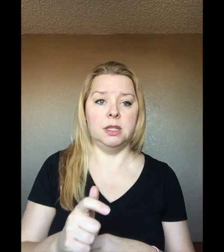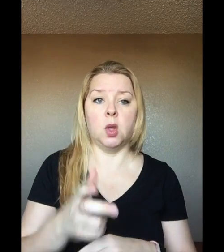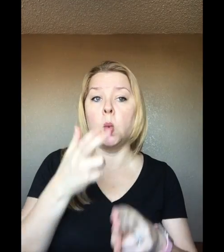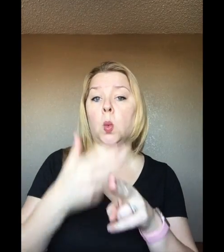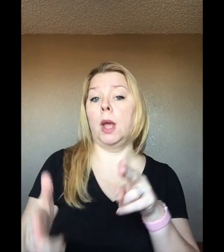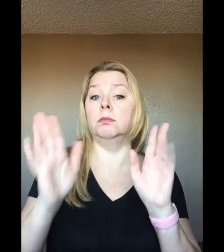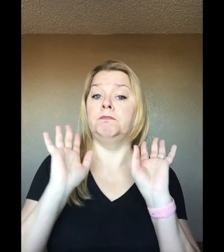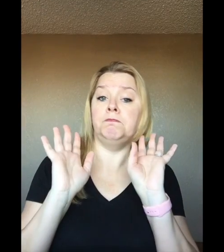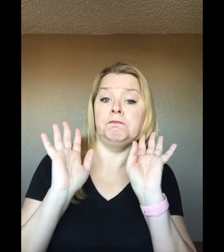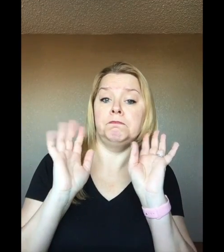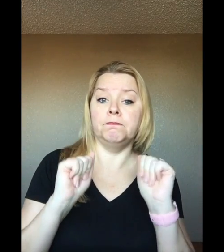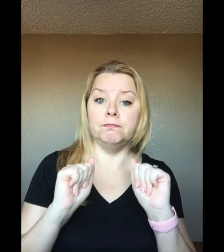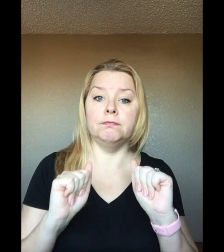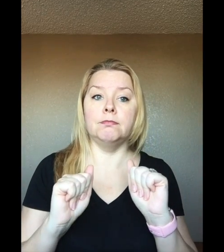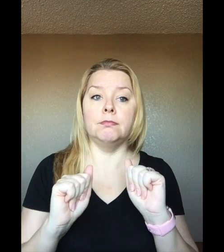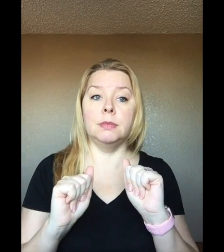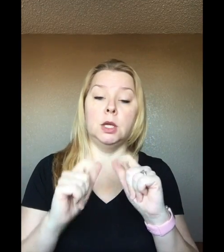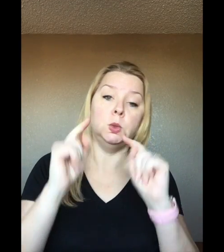So a quick little